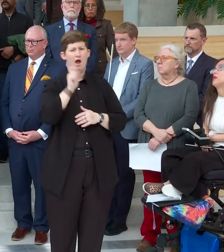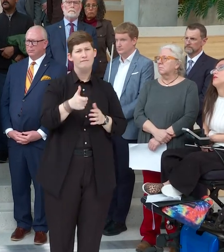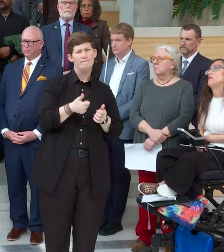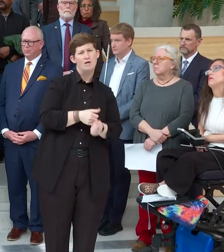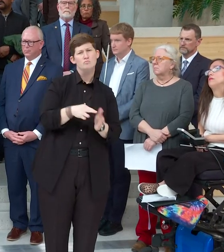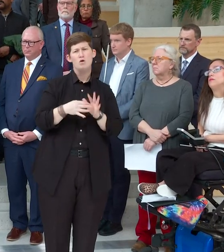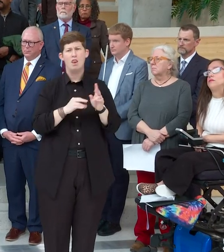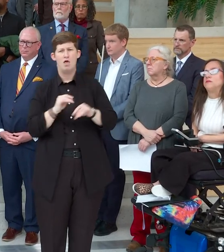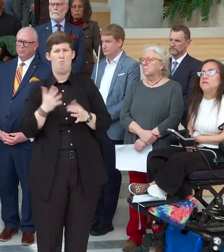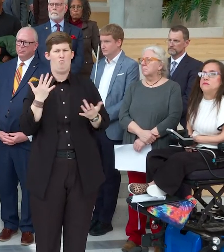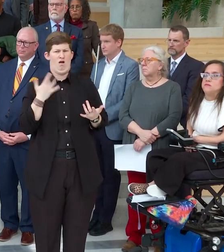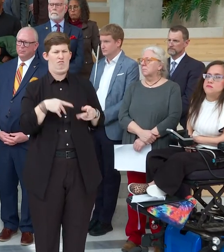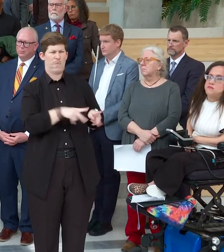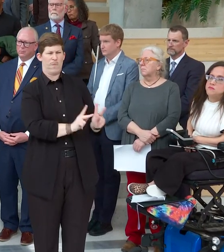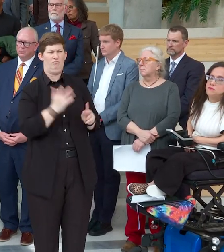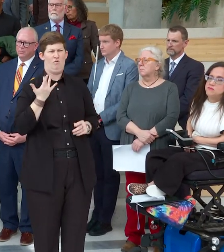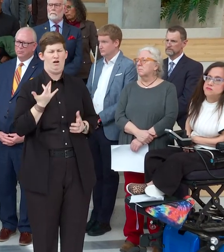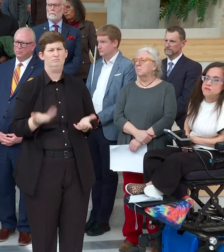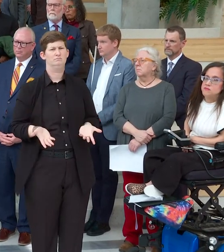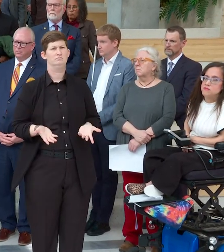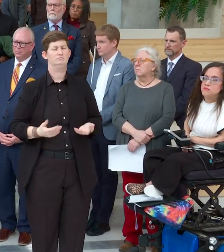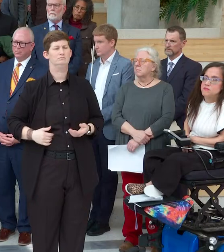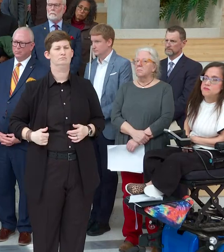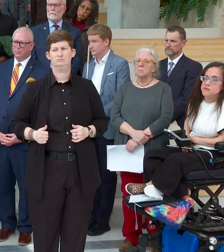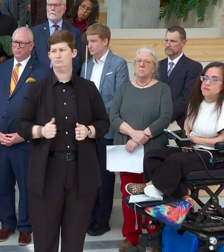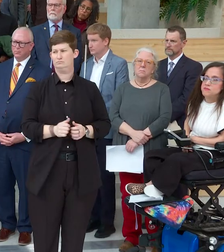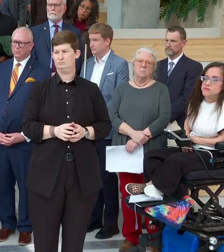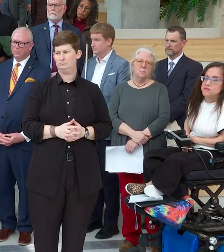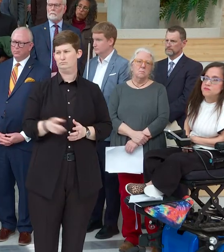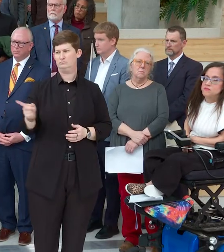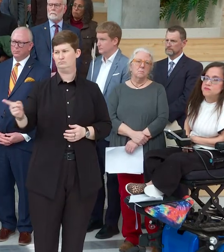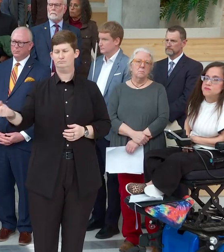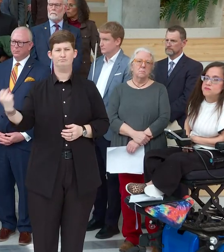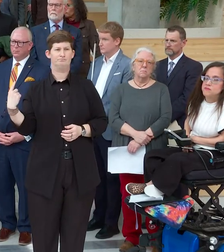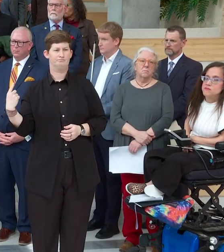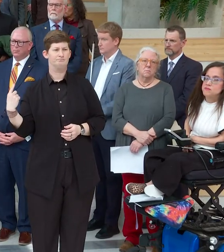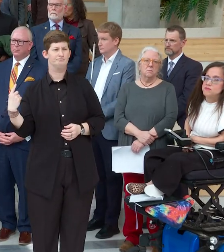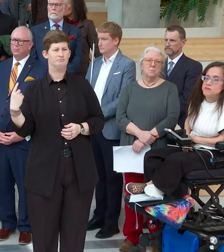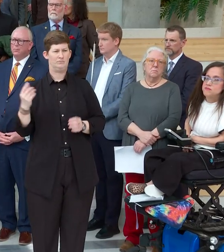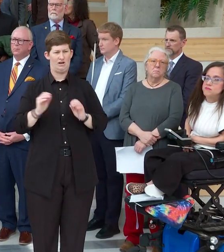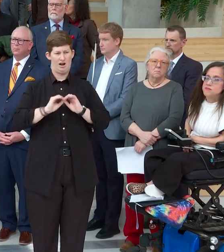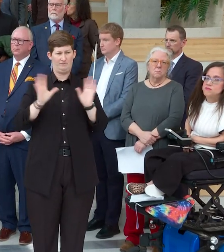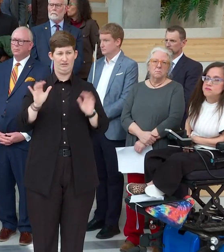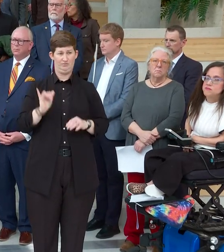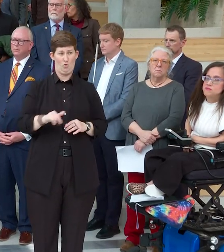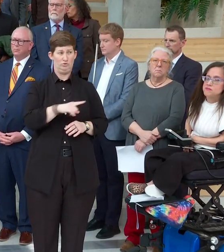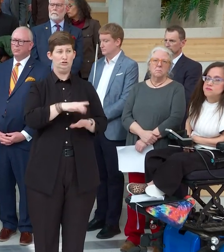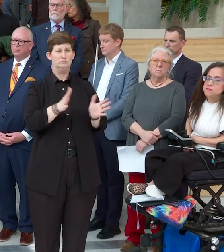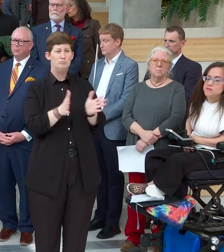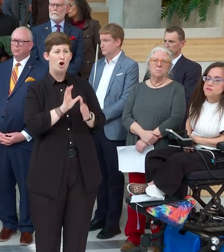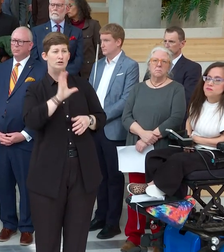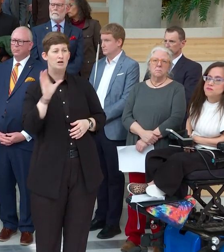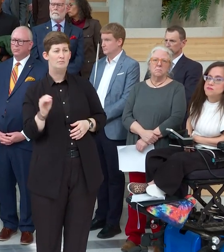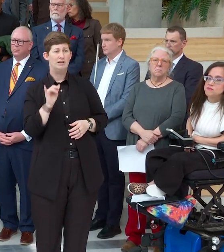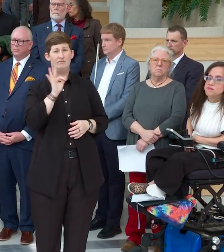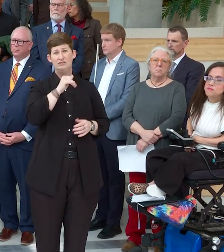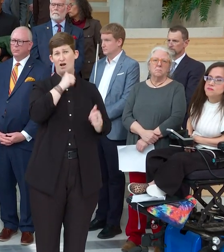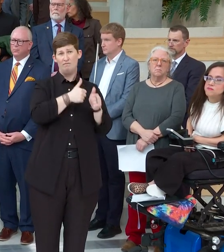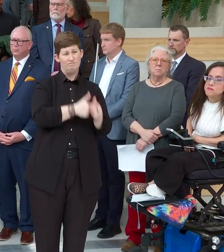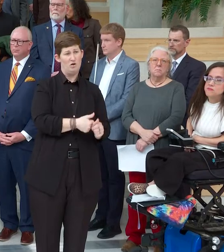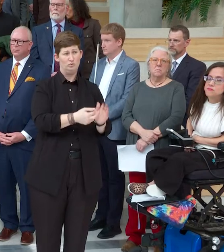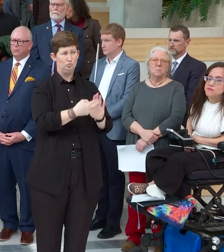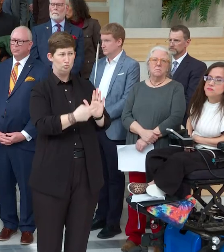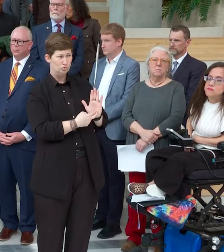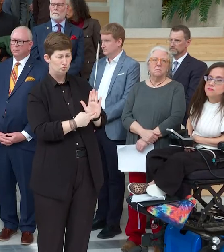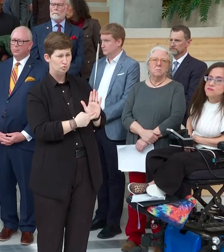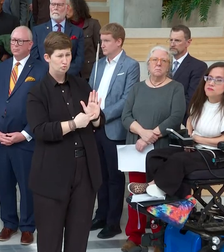But they could get established. I mean, Austin taught us that there were nonprofits that were all, you give